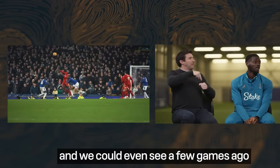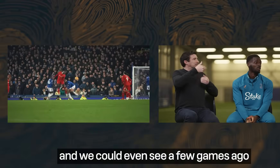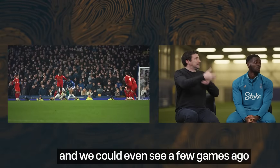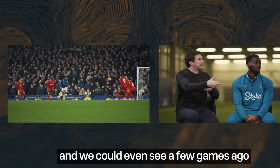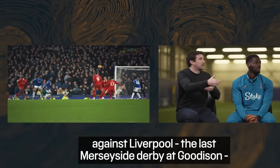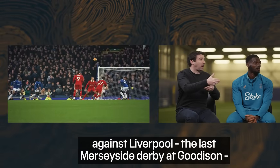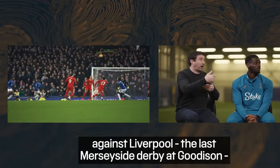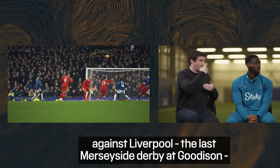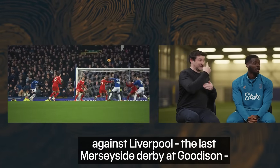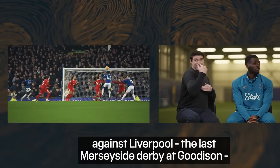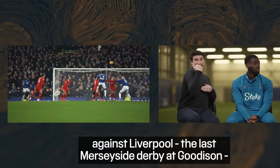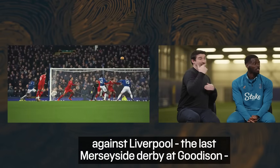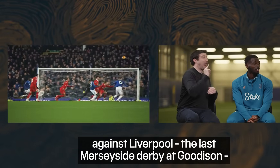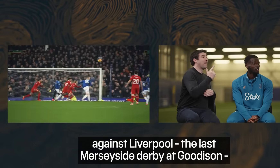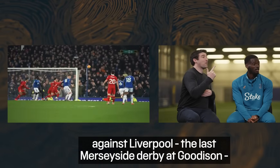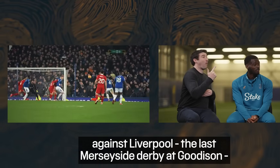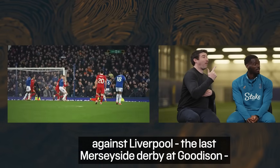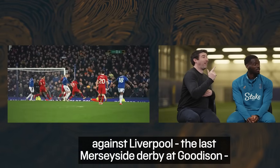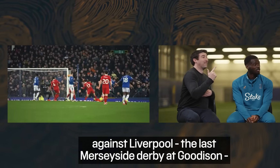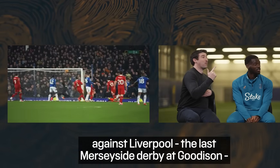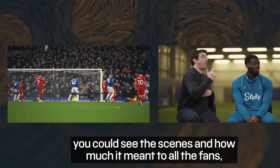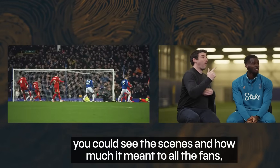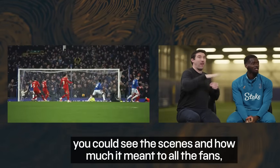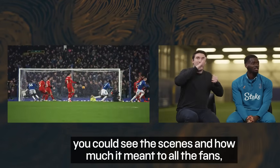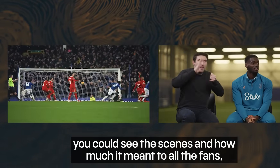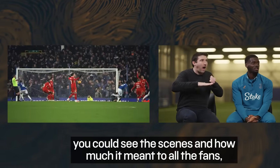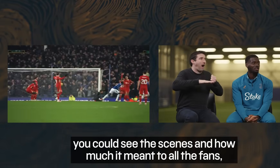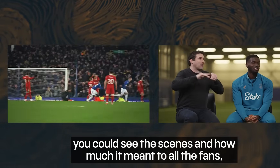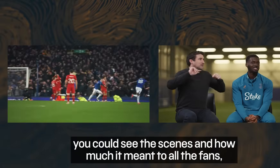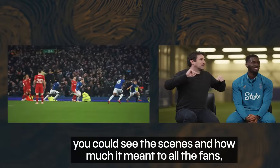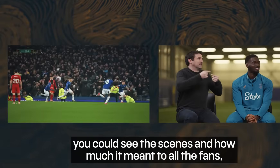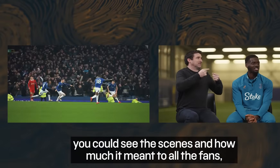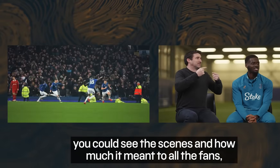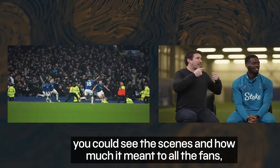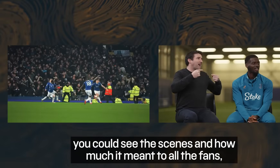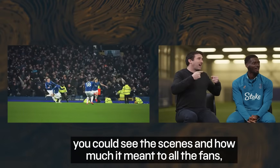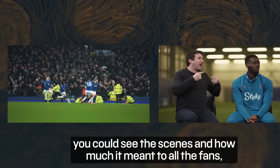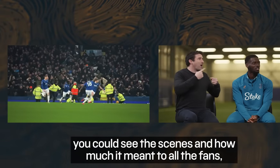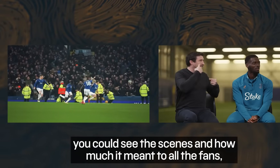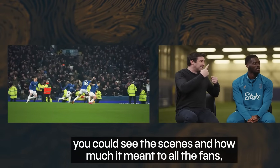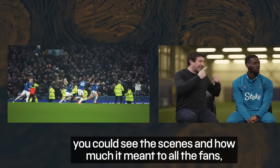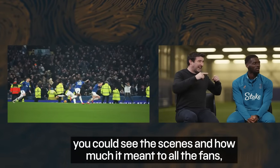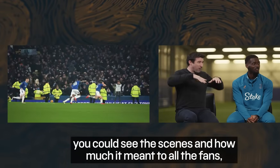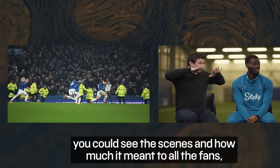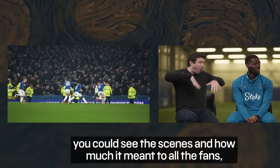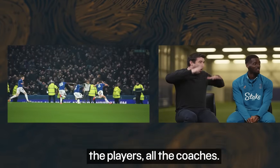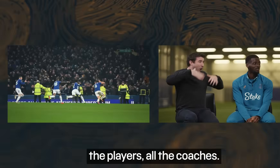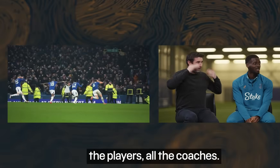ago against Liverpool, the last Merseyside derby at Goodison. You know, you could see the scenes and like how much it meant to all the fans, the